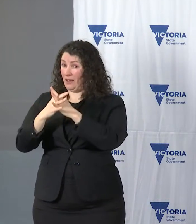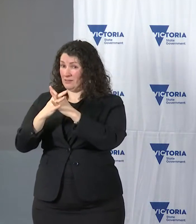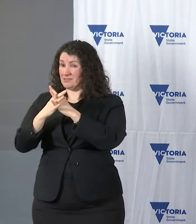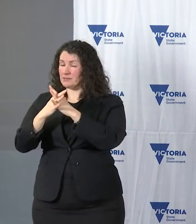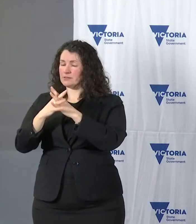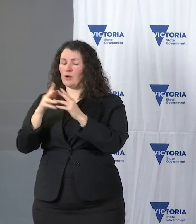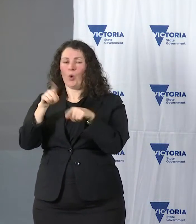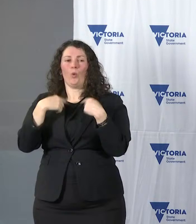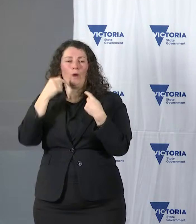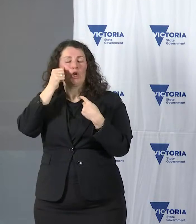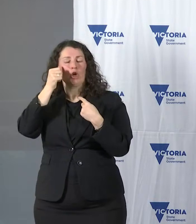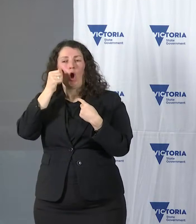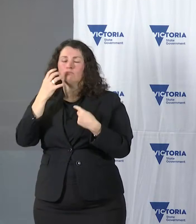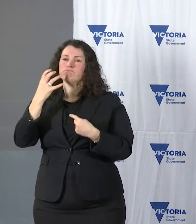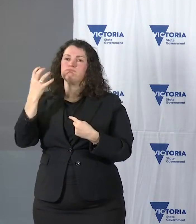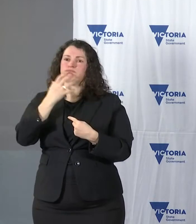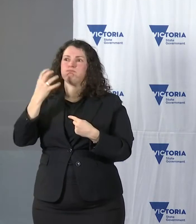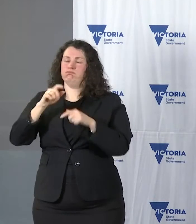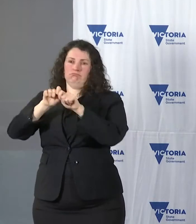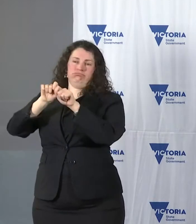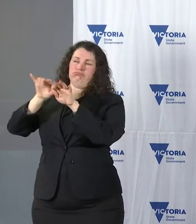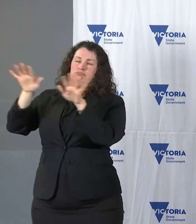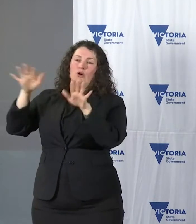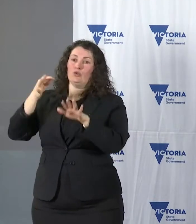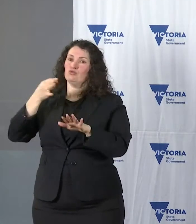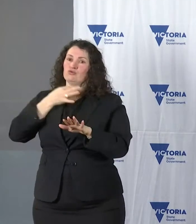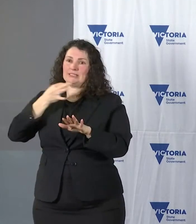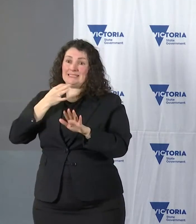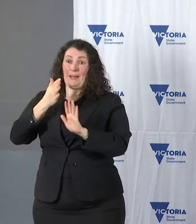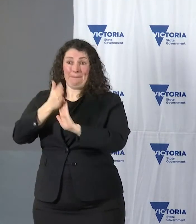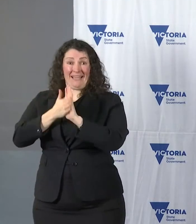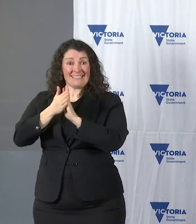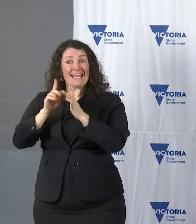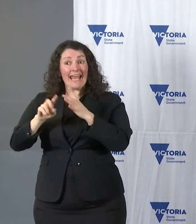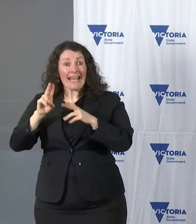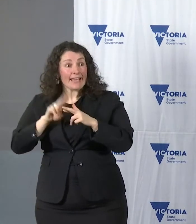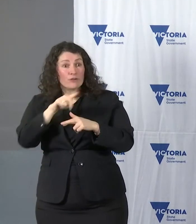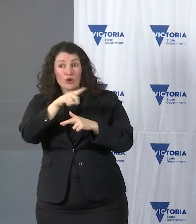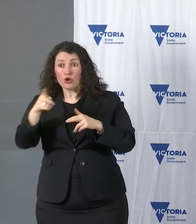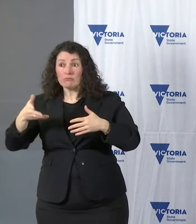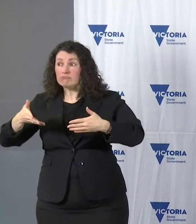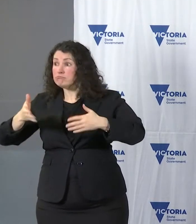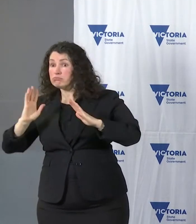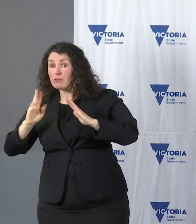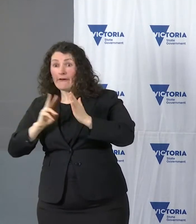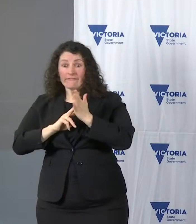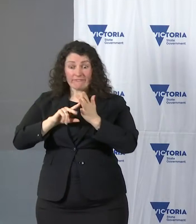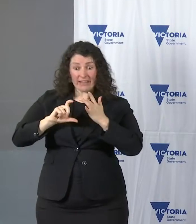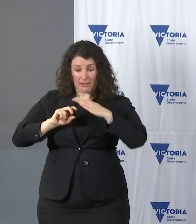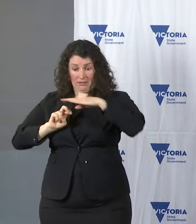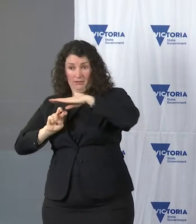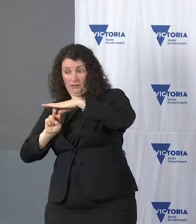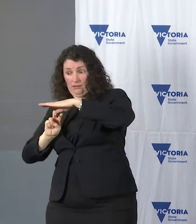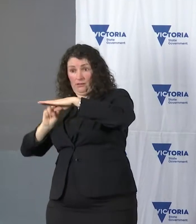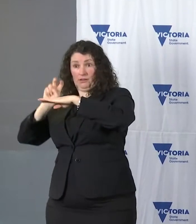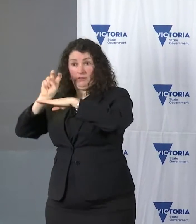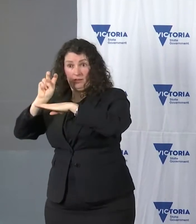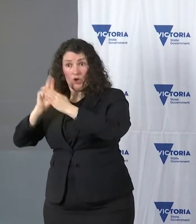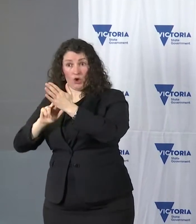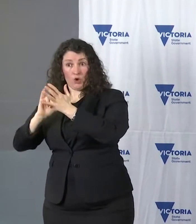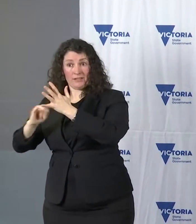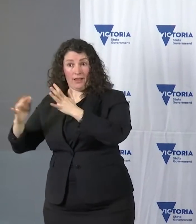automatic entitlement to return to Victoria if you travel into these areas without an exception, or unless